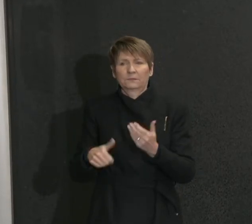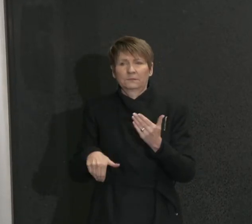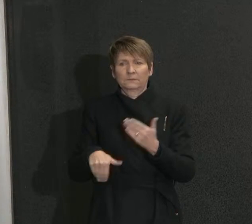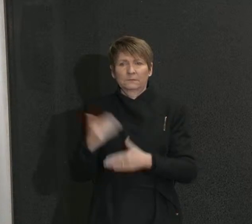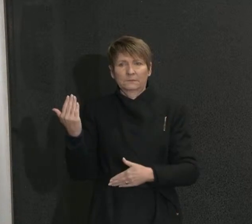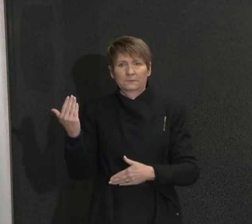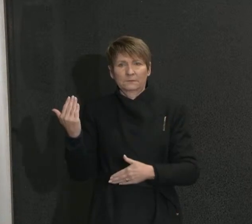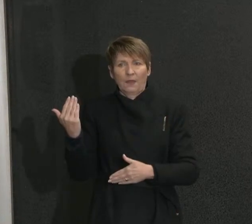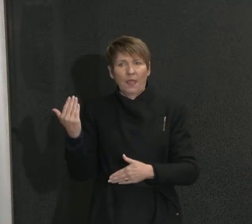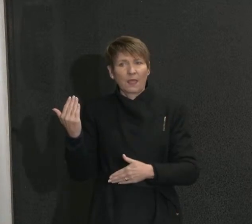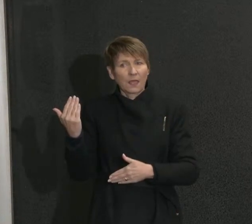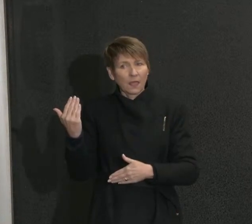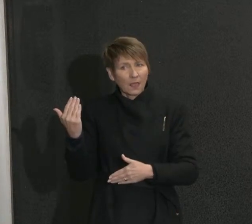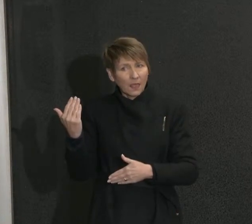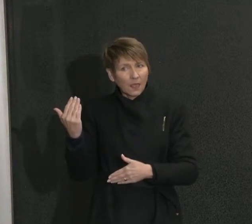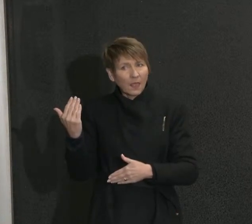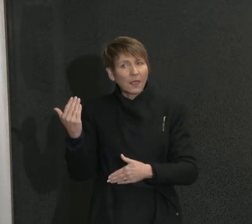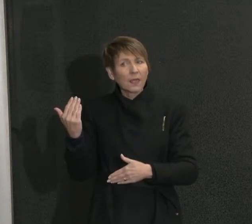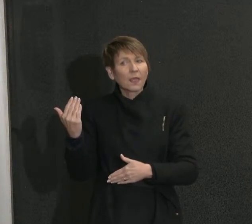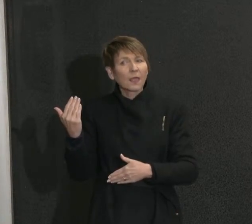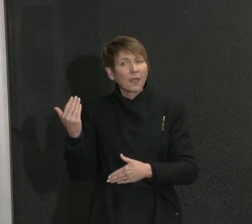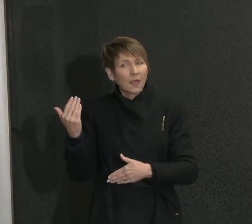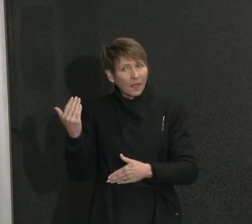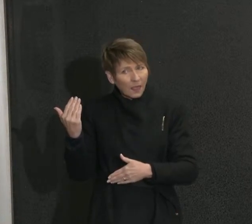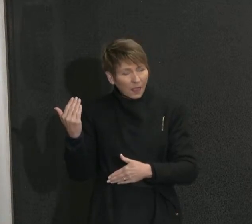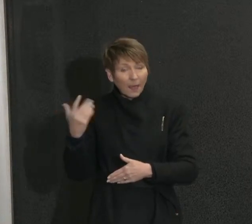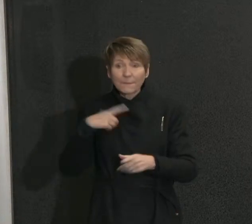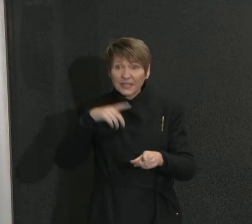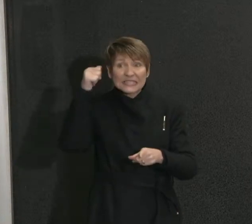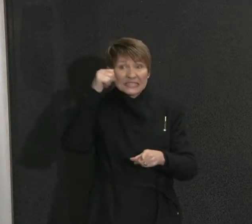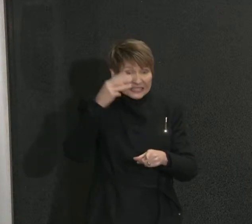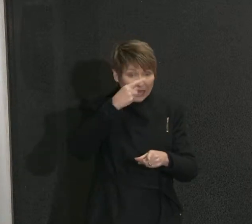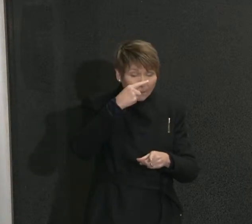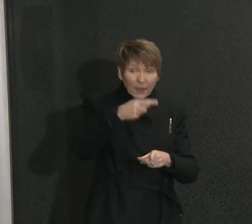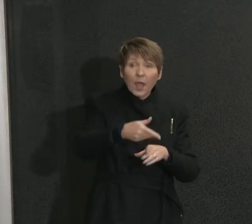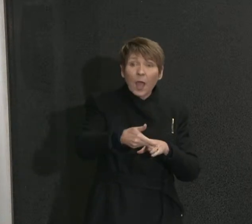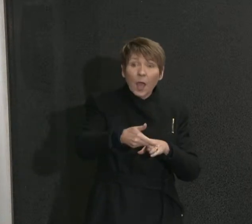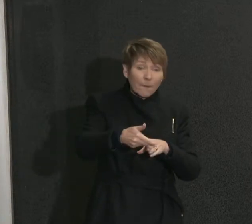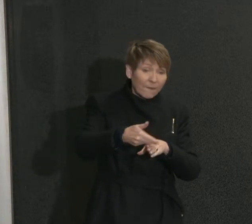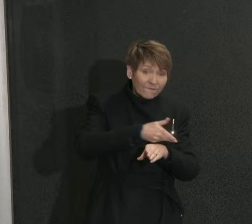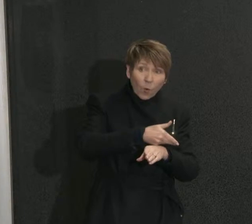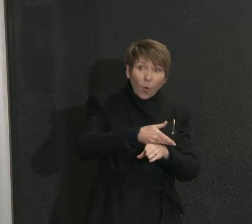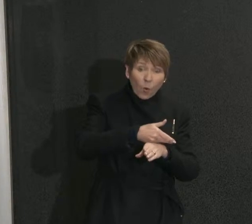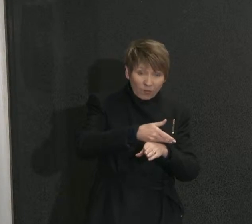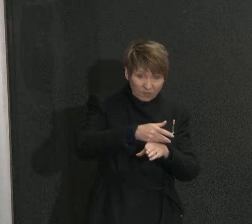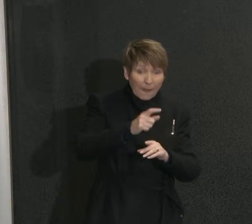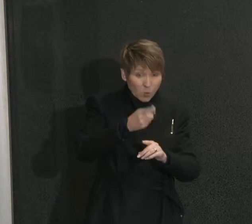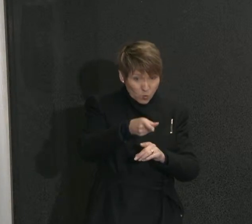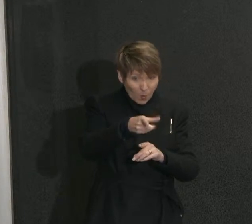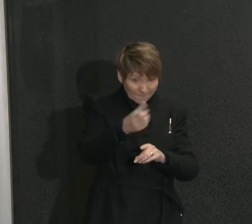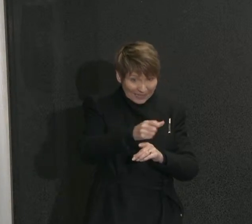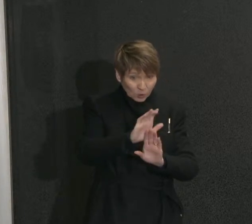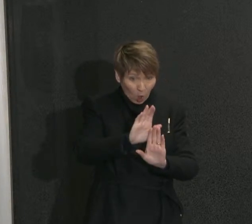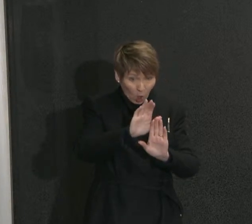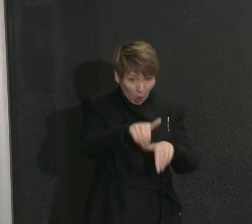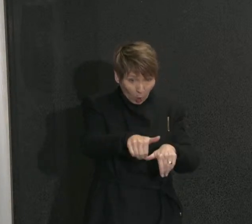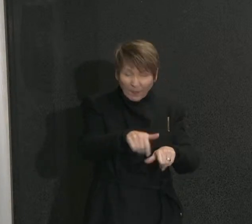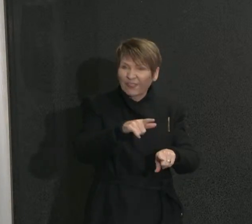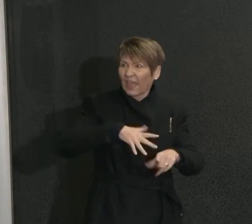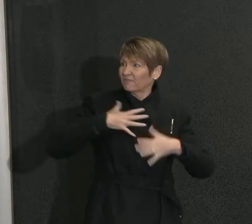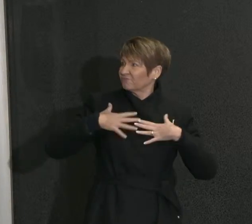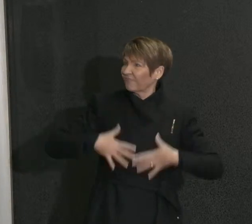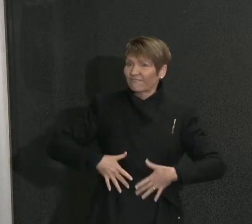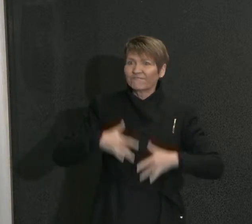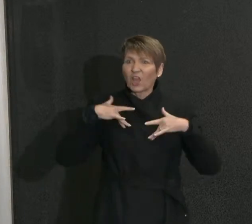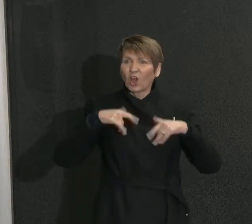negative because, as we know, they're infectious before they go into isolation. Are you going back and checking whether those close contacts who did not